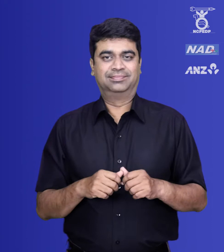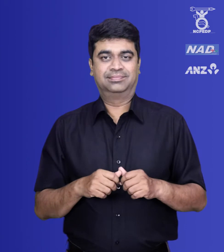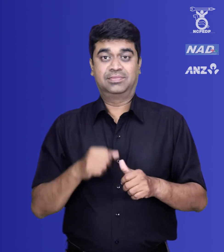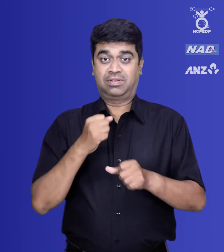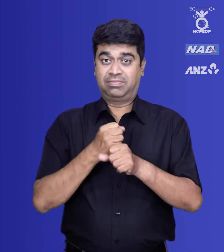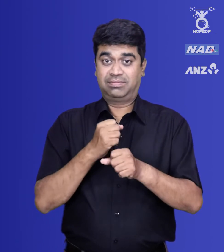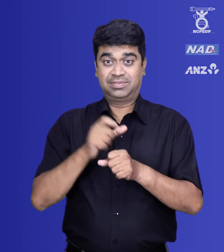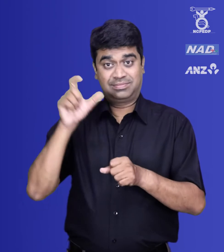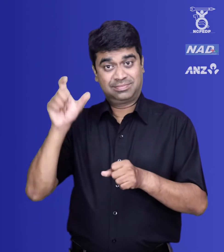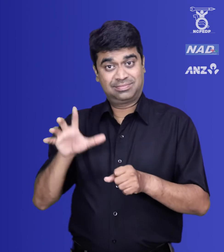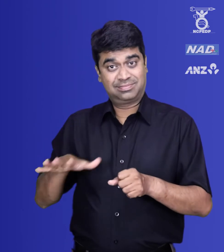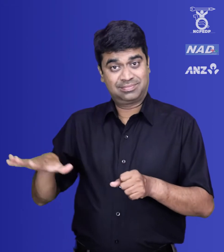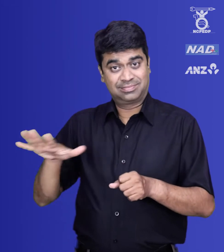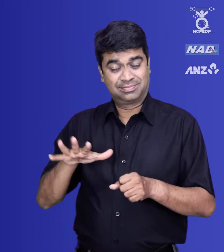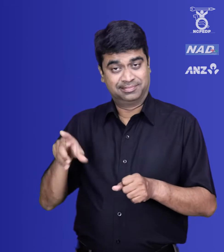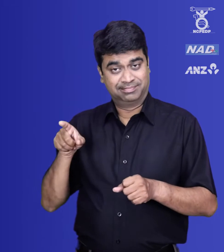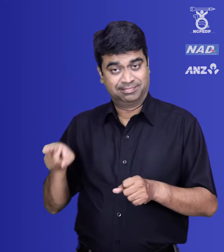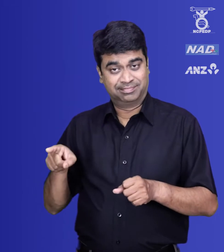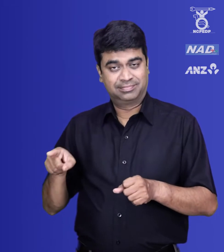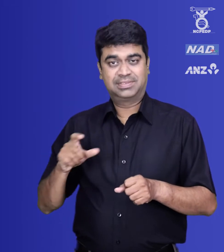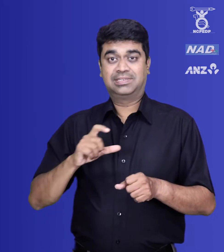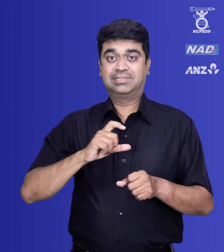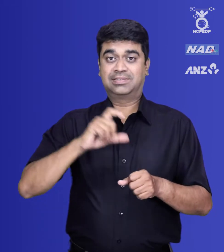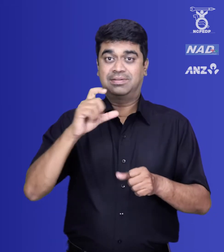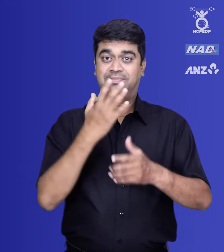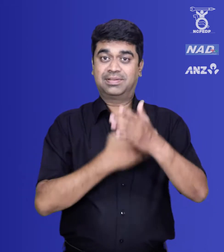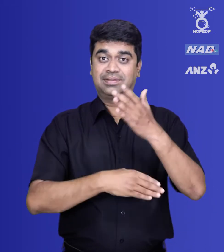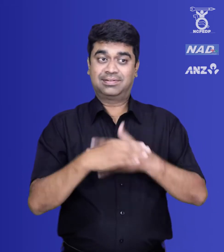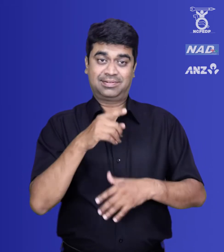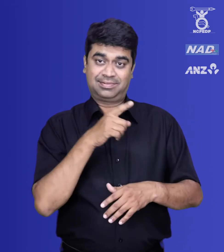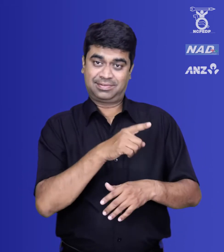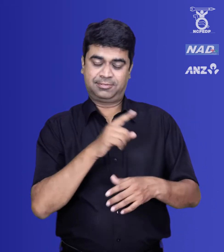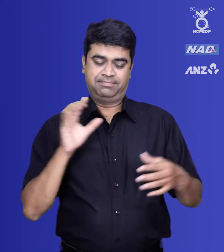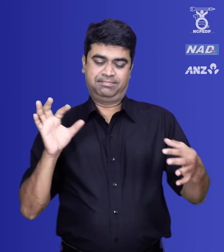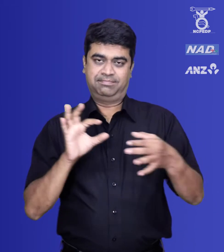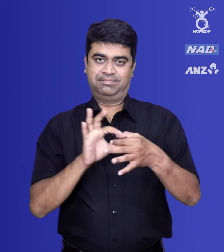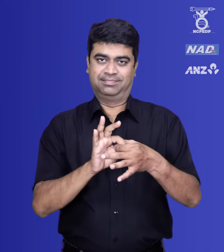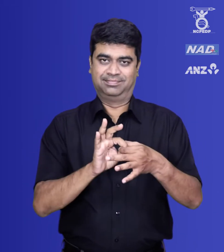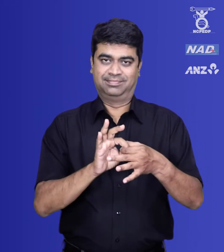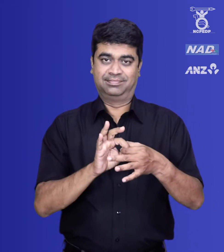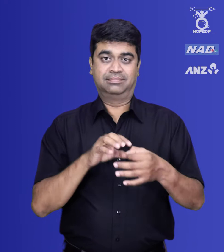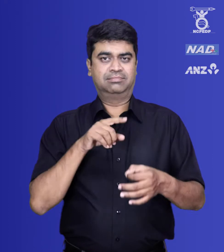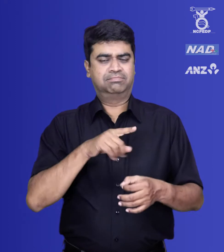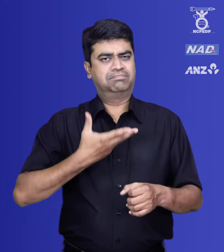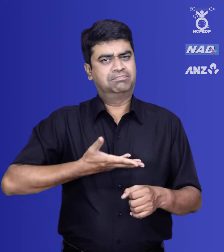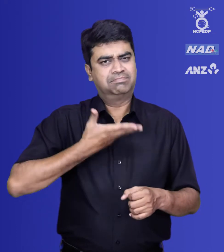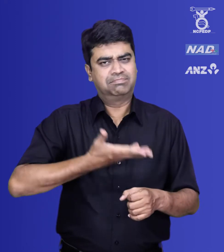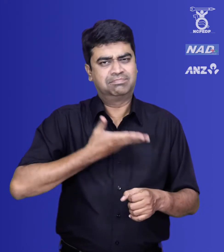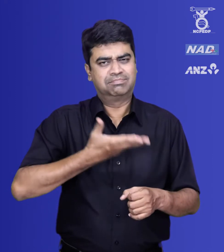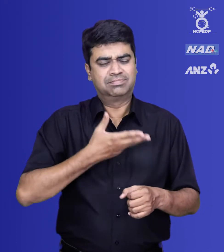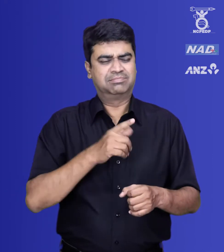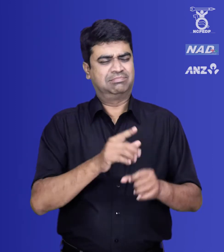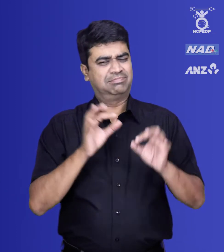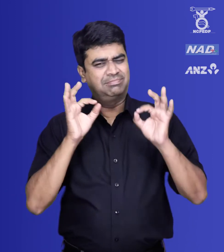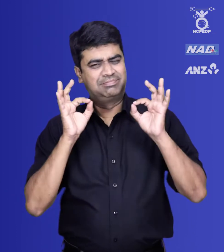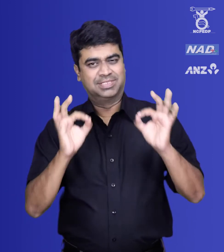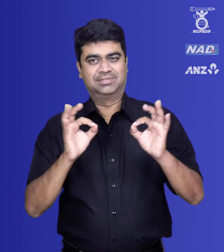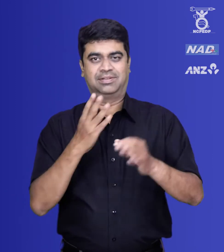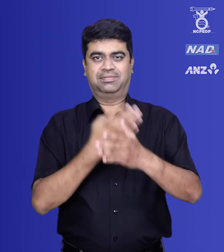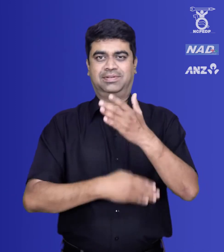Accessibility. The central government shall, in consultation with the Chief Commissioner, formulate rules for persons